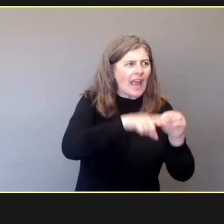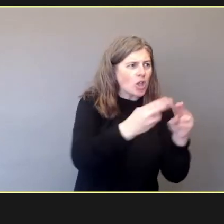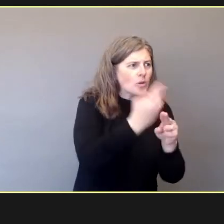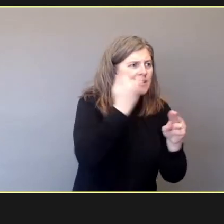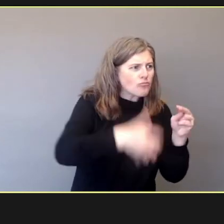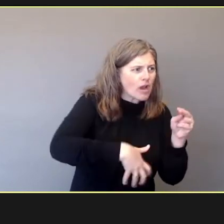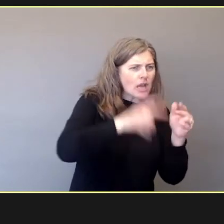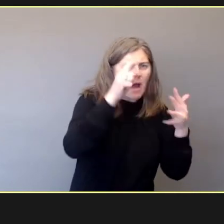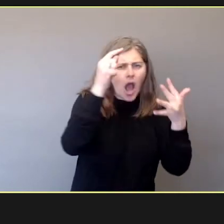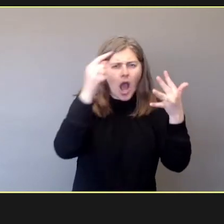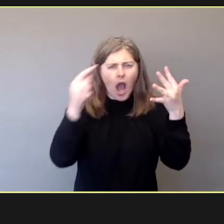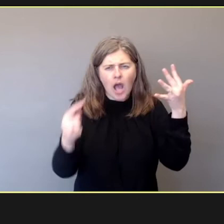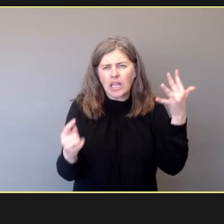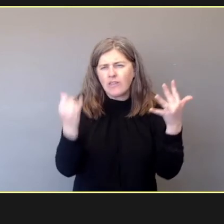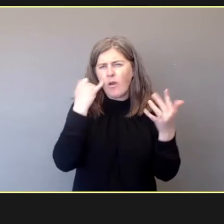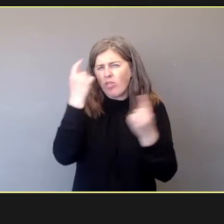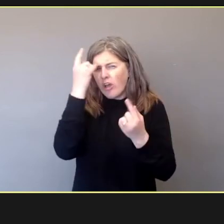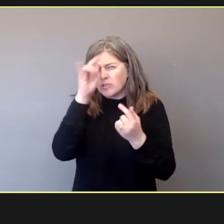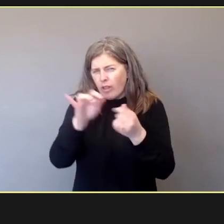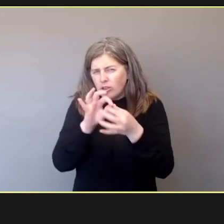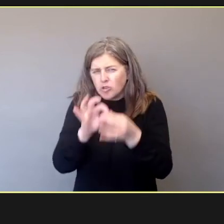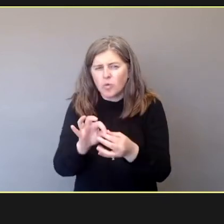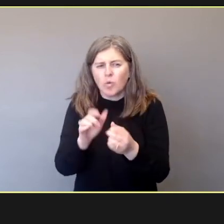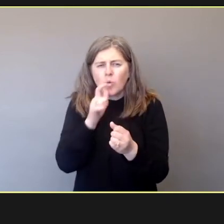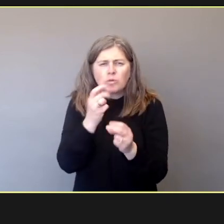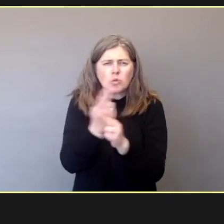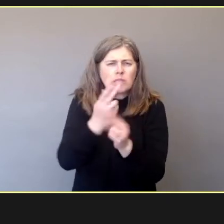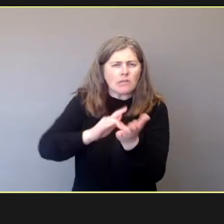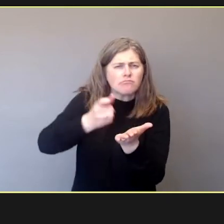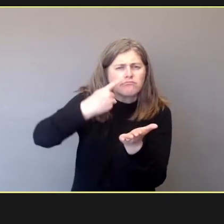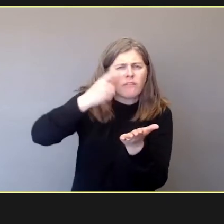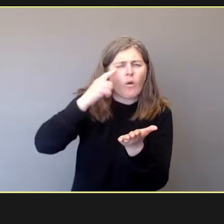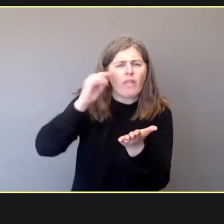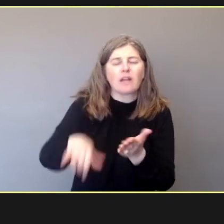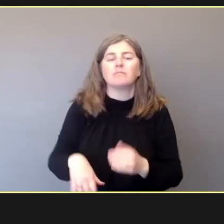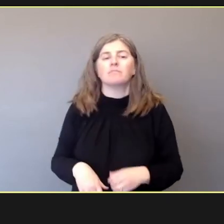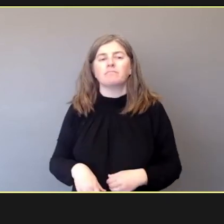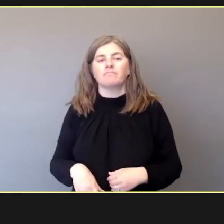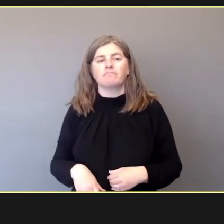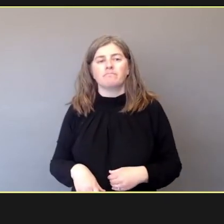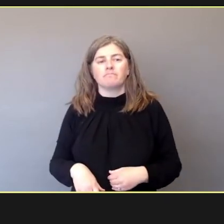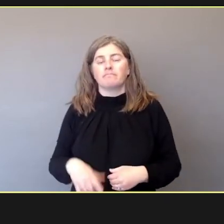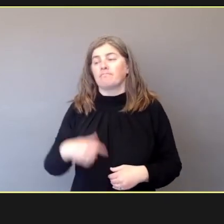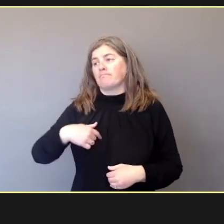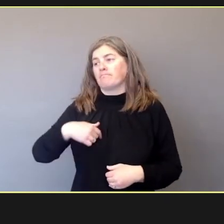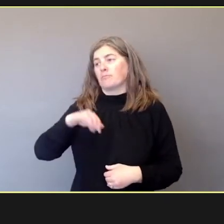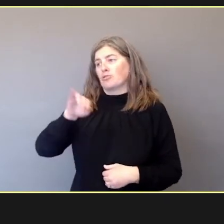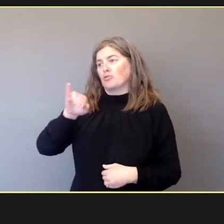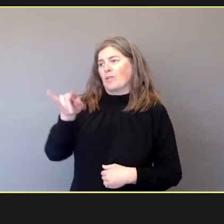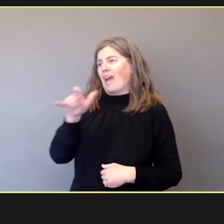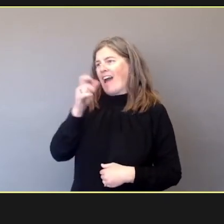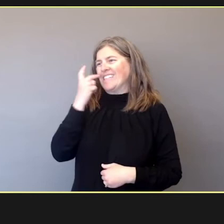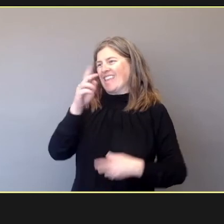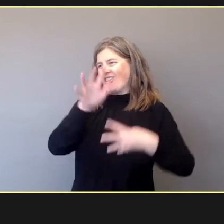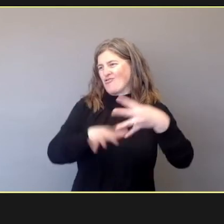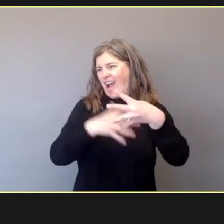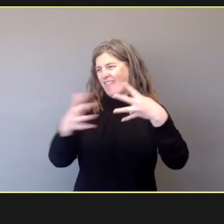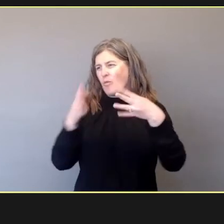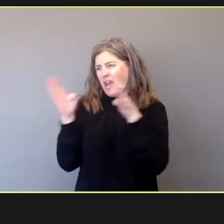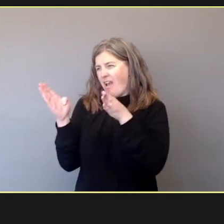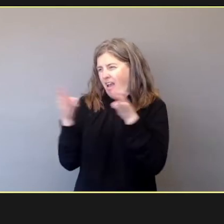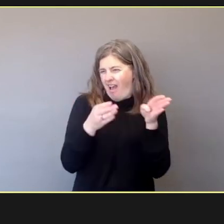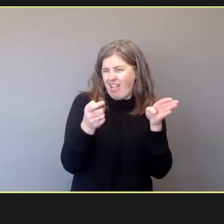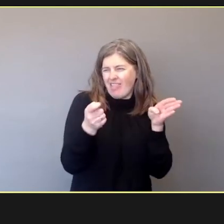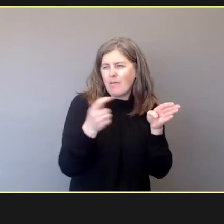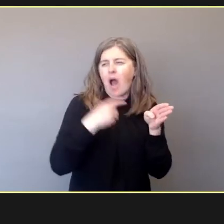et cetera, et cetera. So I wondered if you had some thoughts on that. Yeah, Julie, I did not see that graph because we've shifted our cadence a little bit. I'll